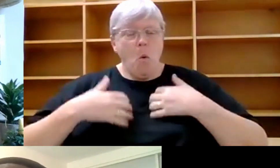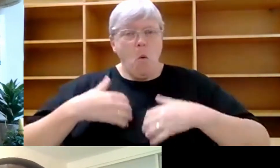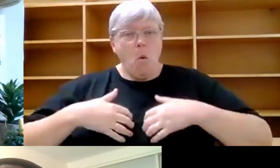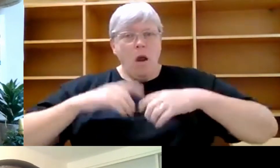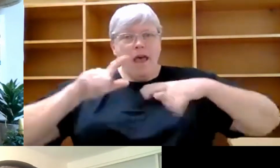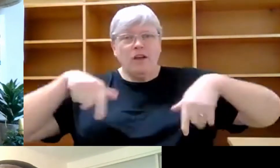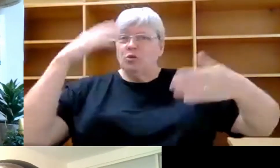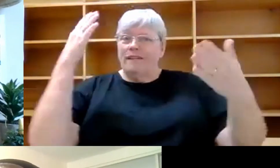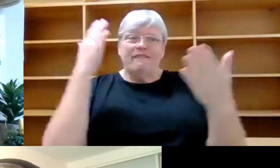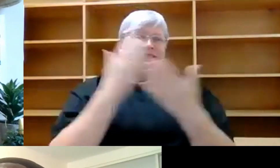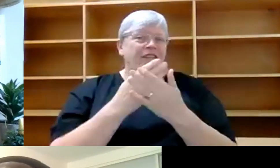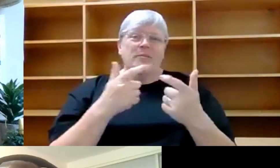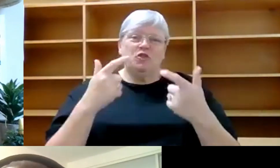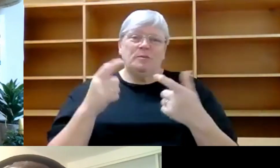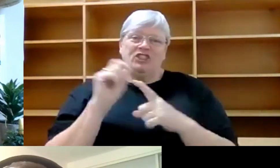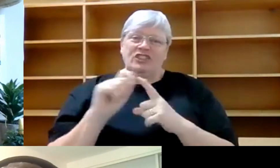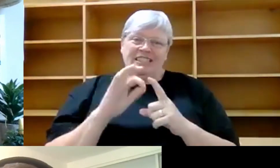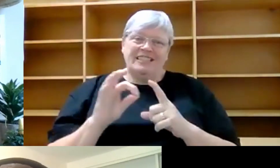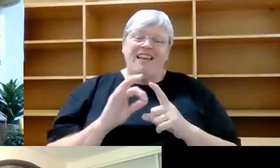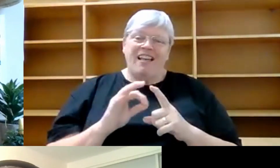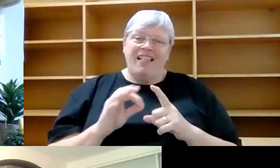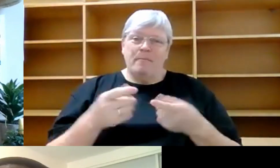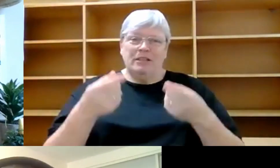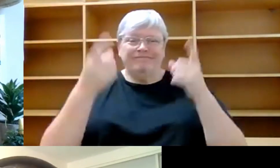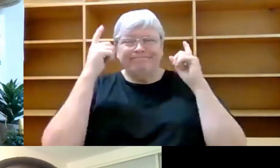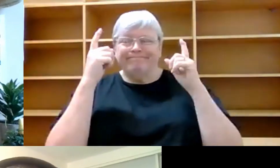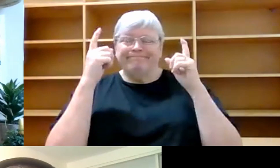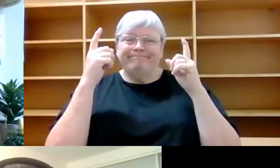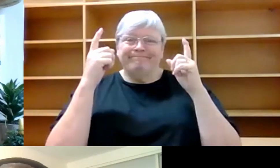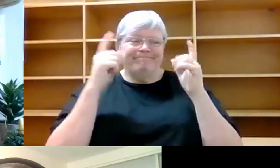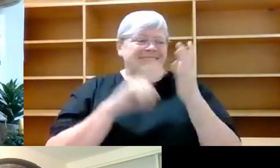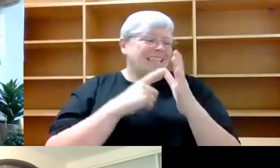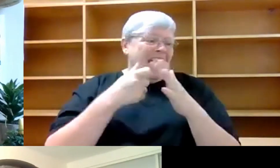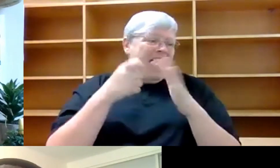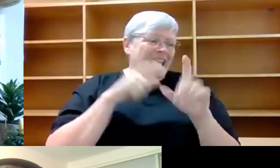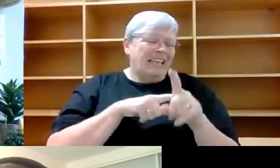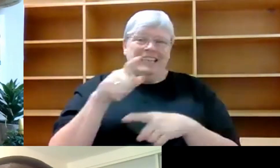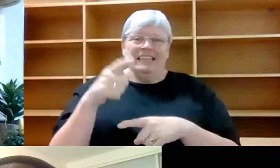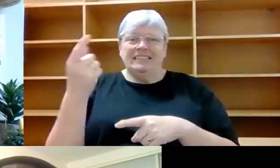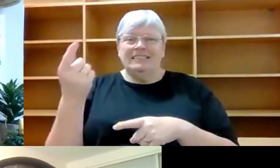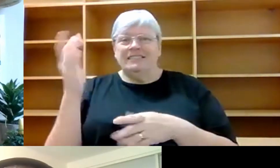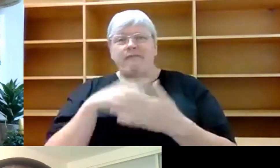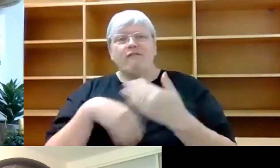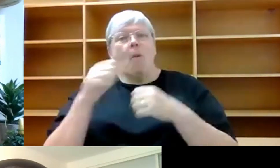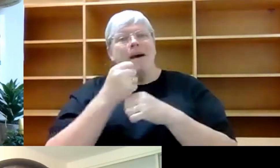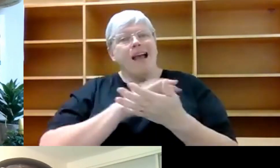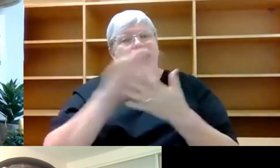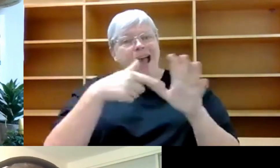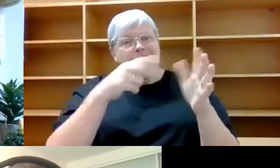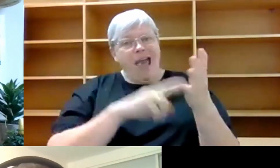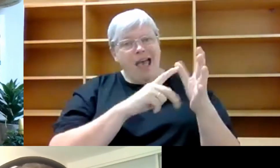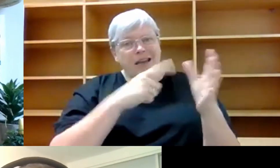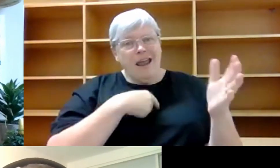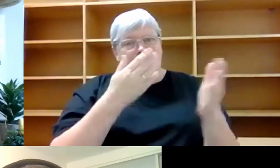too much detail about Chief Tacky in Africa, in West Africa. He derived from Ghana before he came